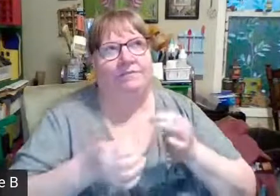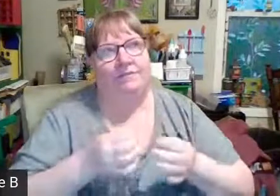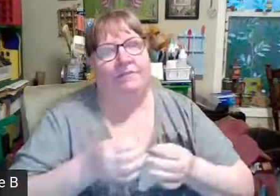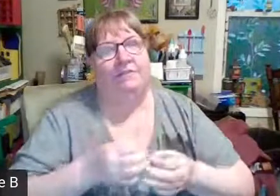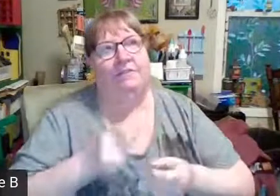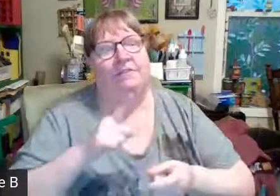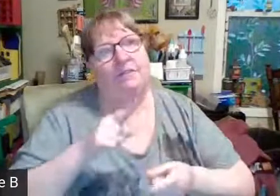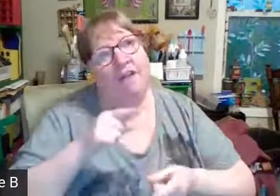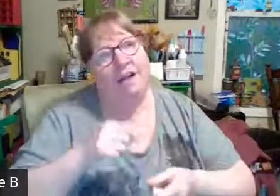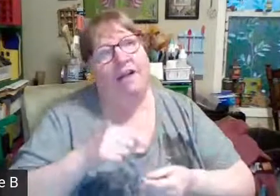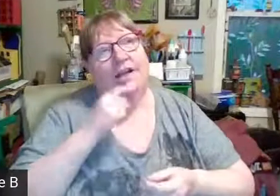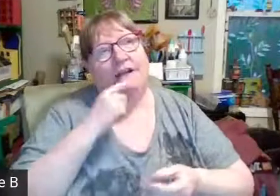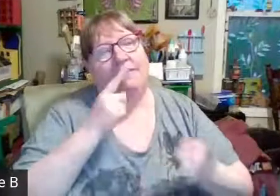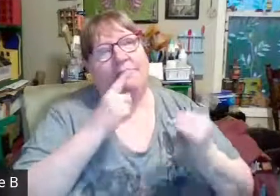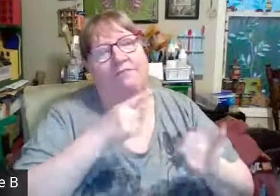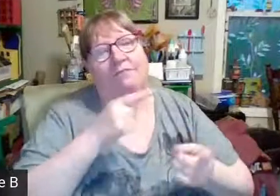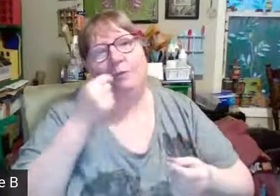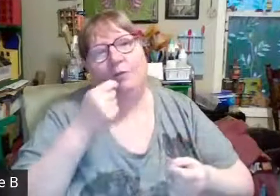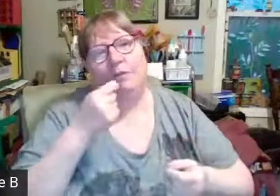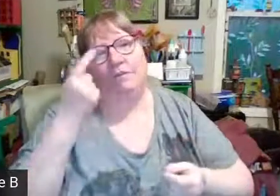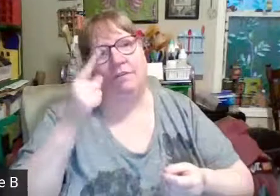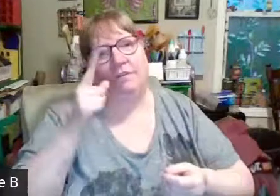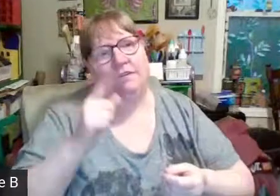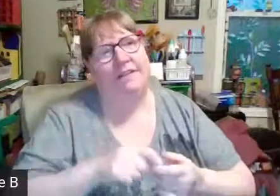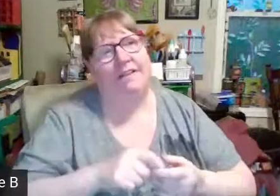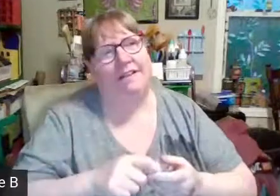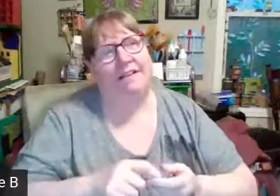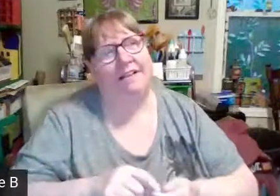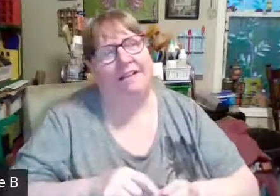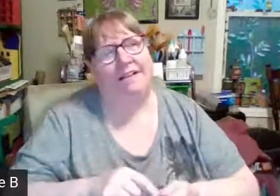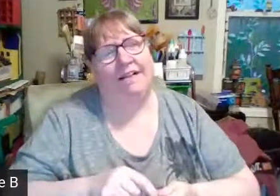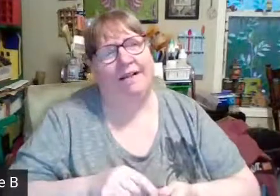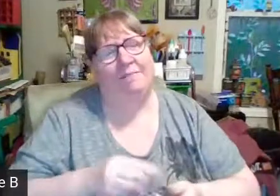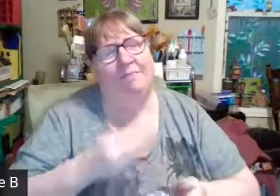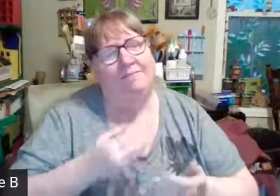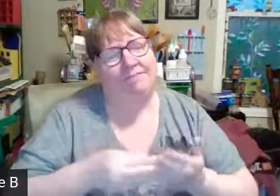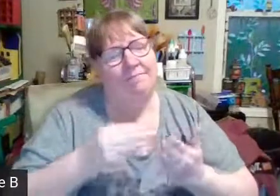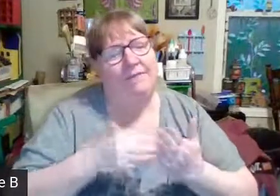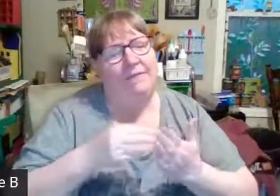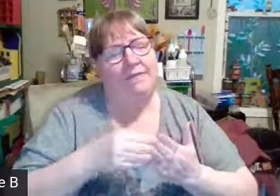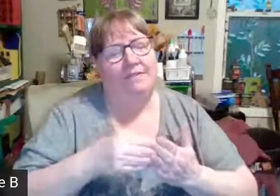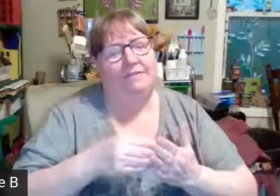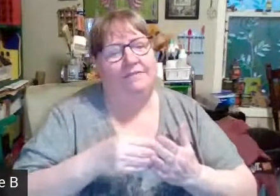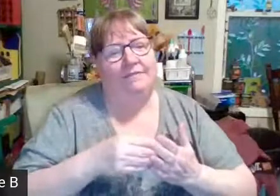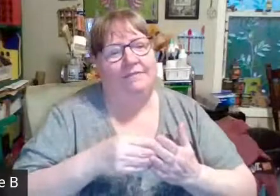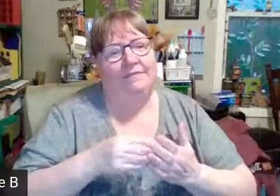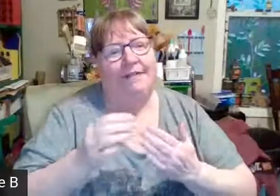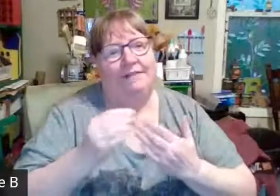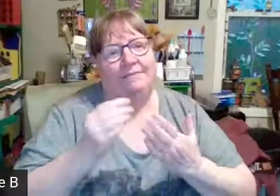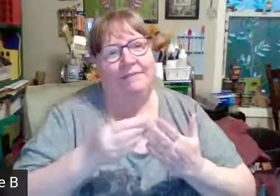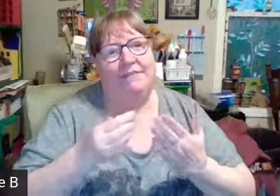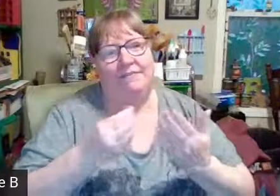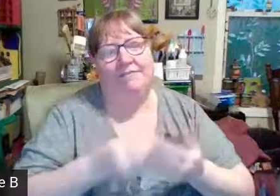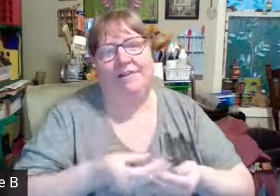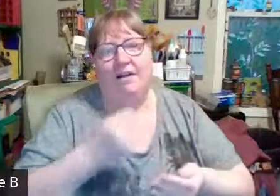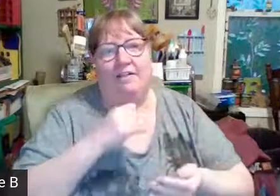package with the pretty little print, whatever package we're mailing out that month. And they say, well, where's the package? Well, if I sent you something on